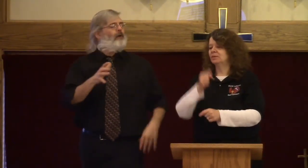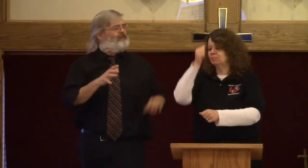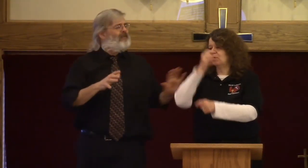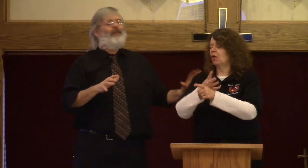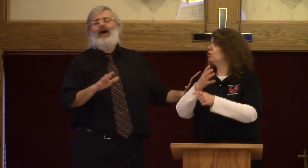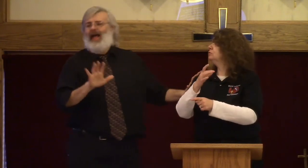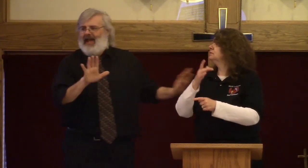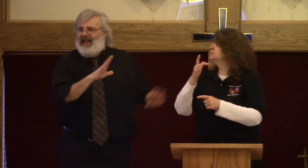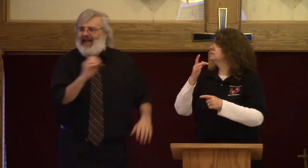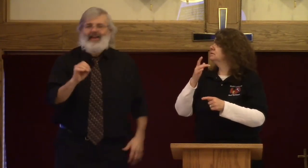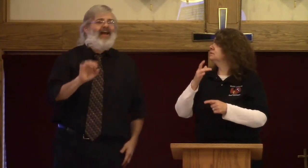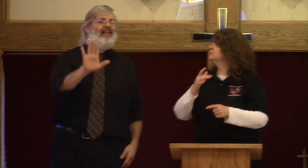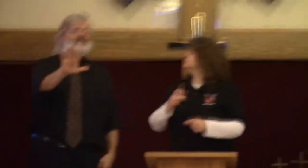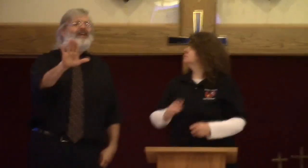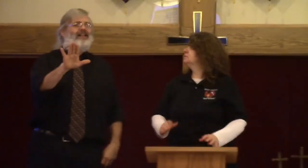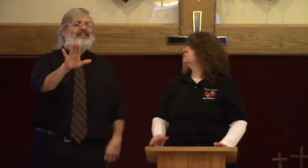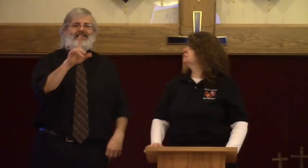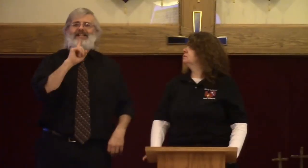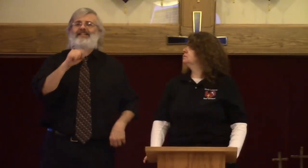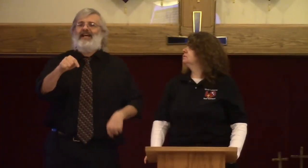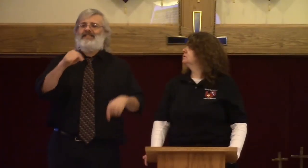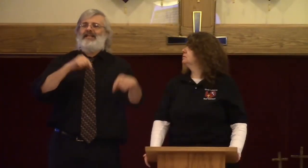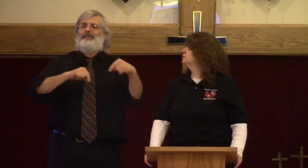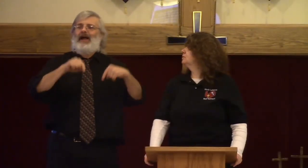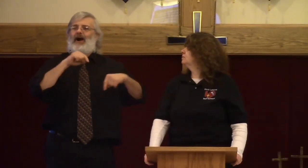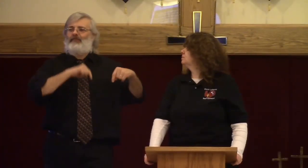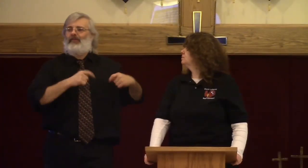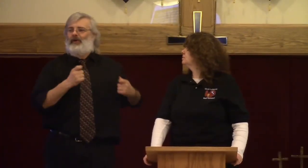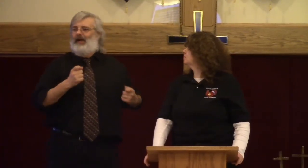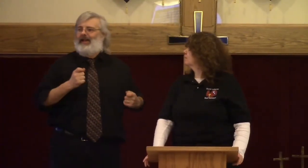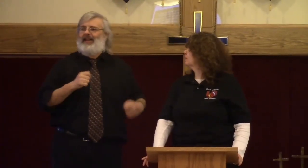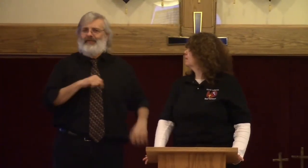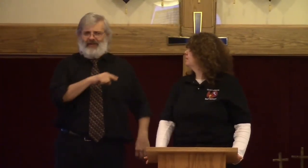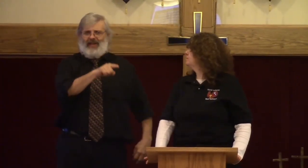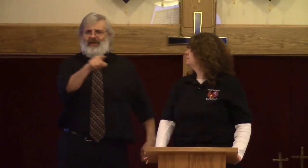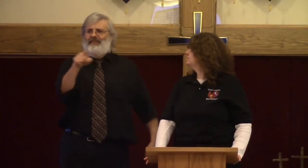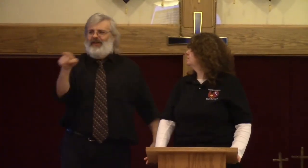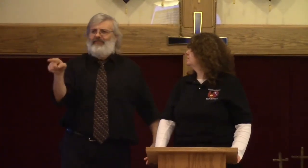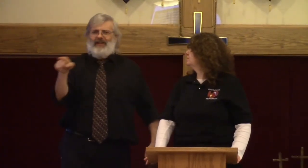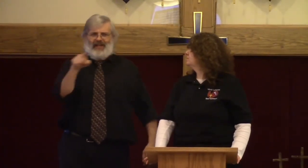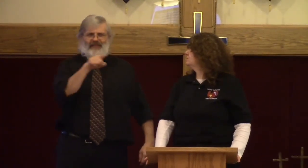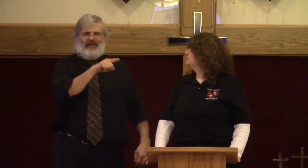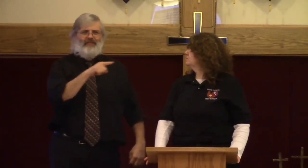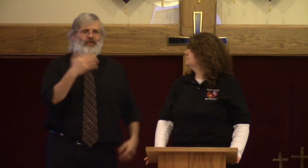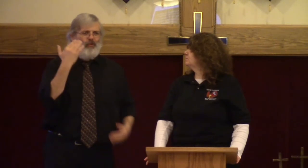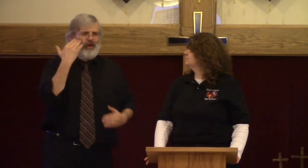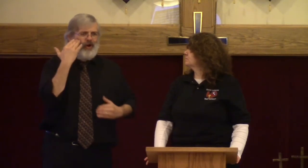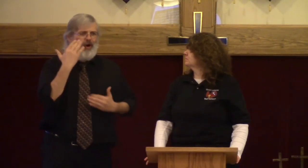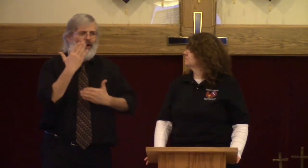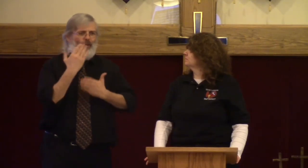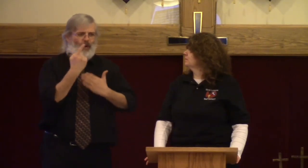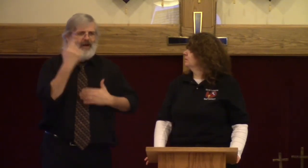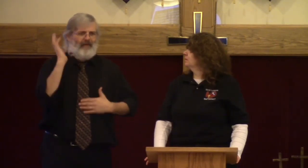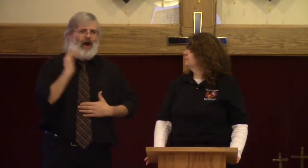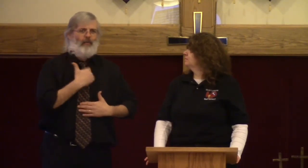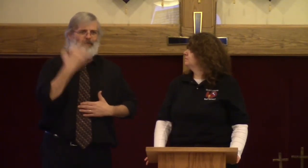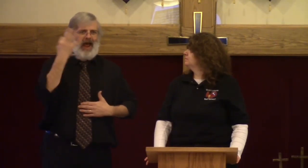well, and let's back up for a little bit. If you want to know one of our